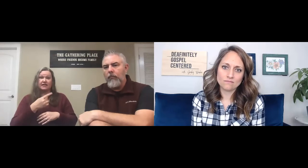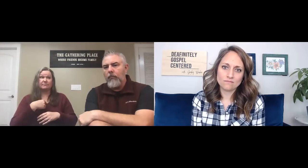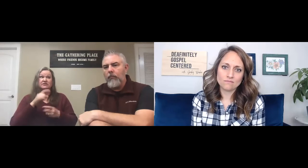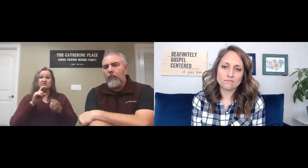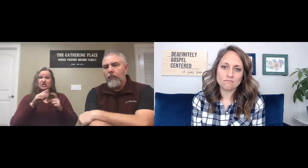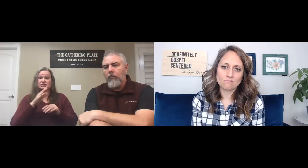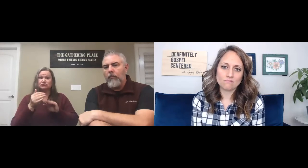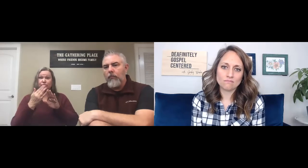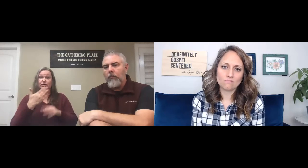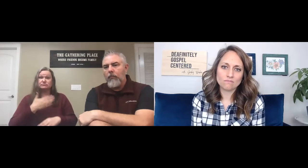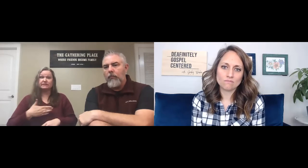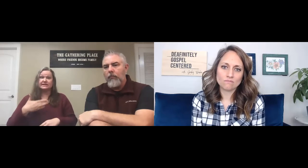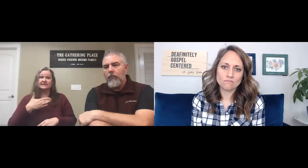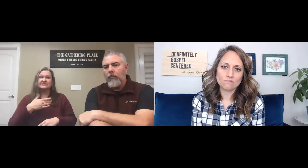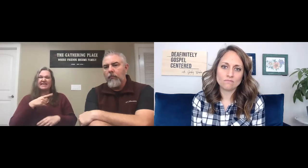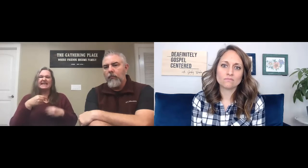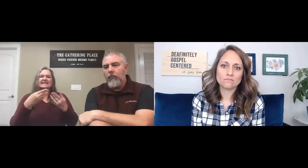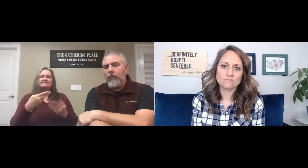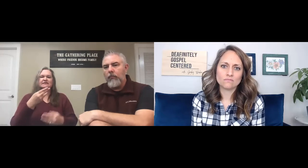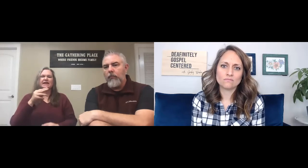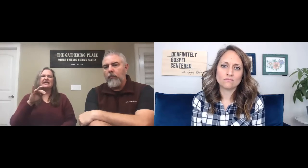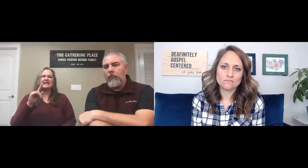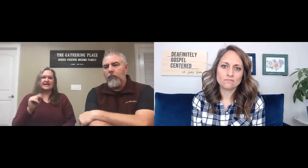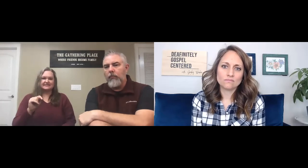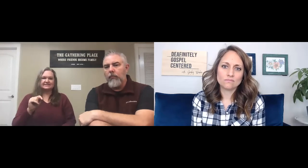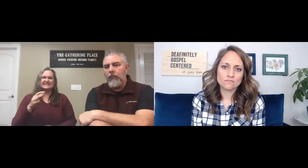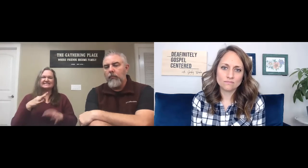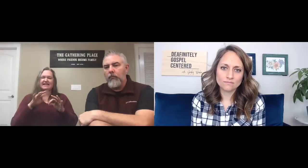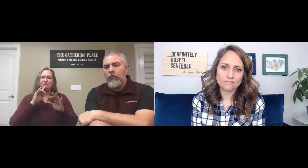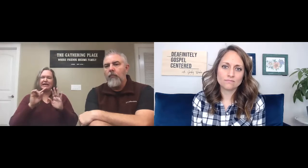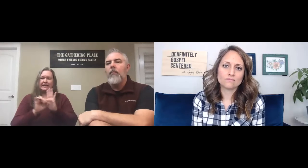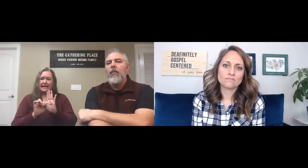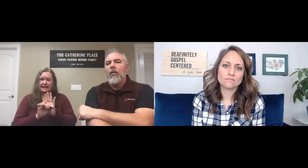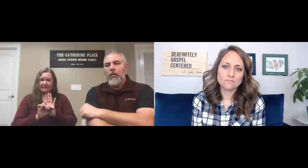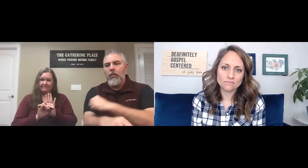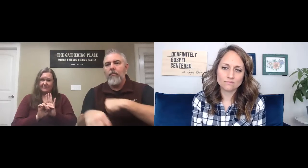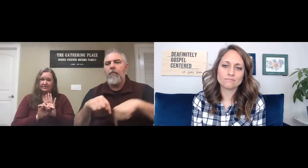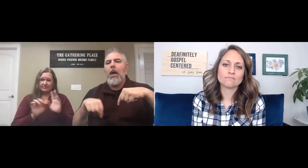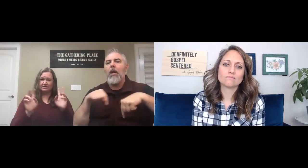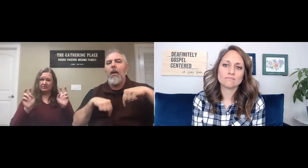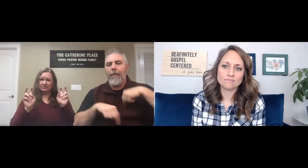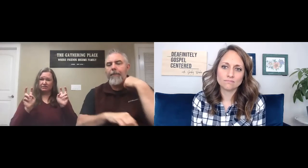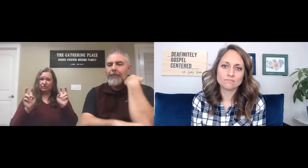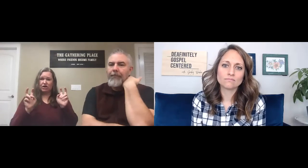simply say, change your approach, please. Give him the hint instead of being negative. You